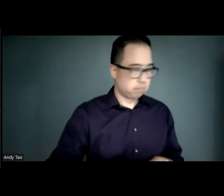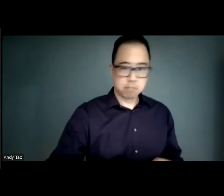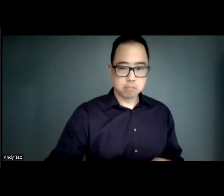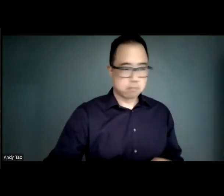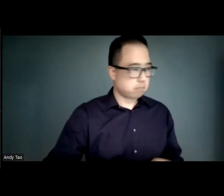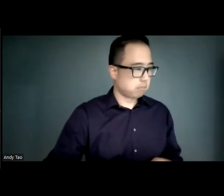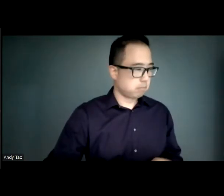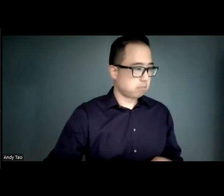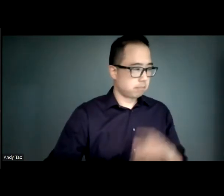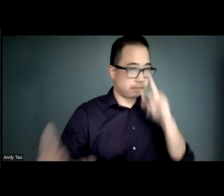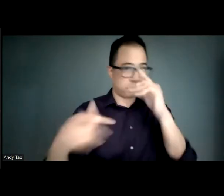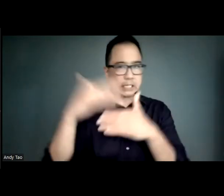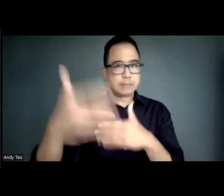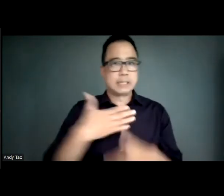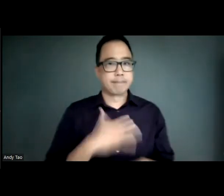while.